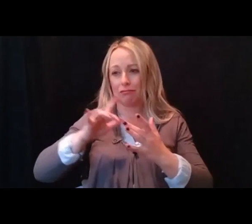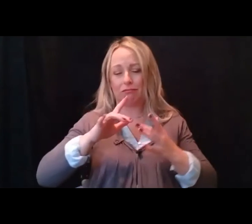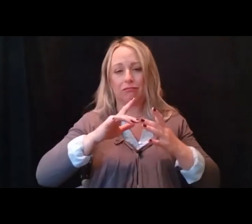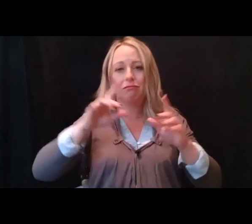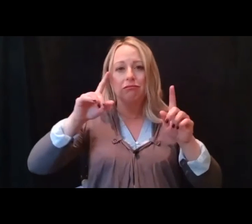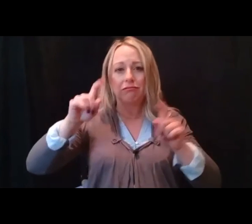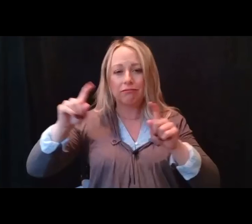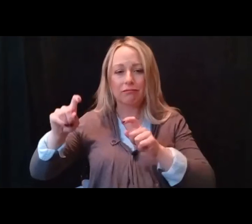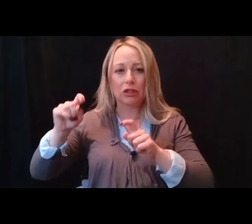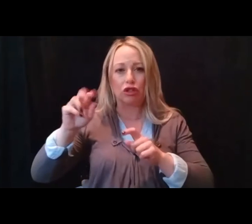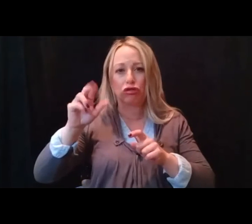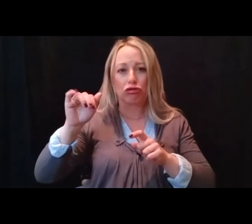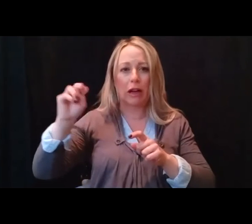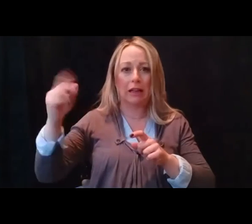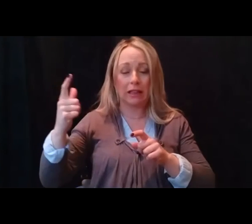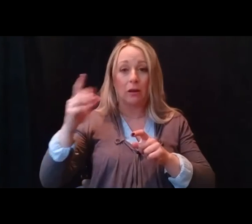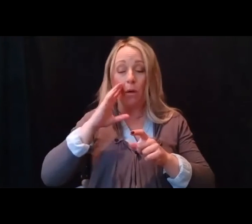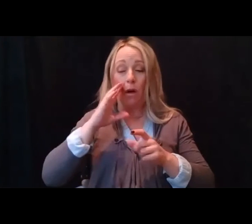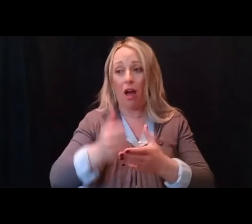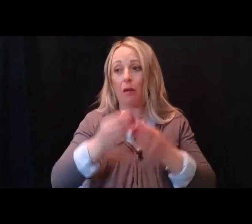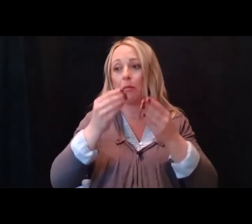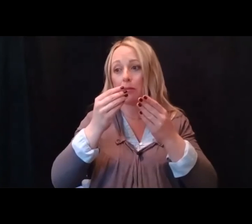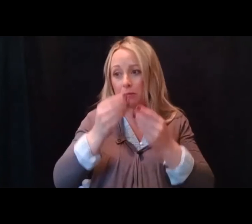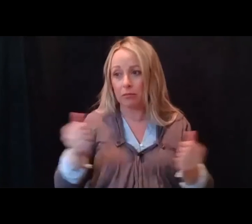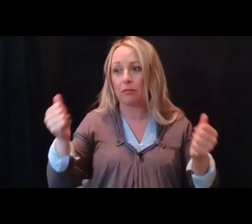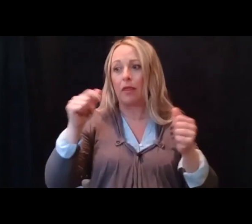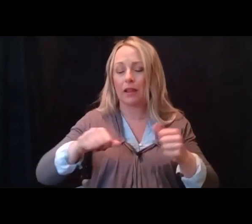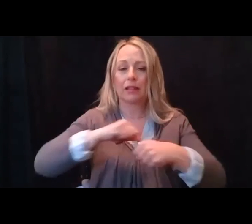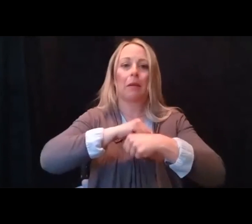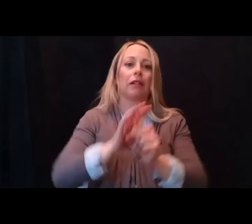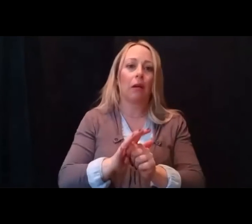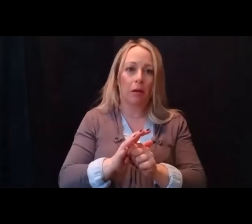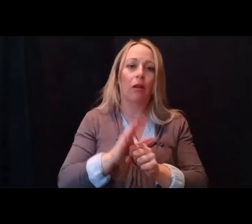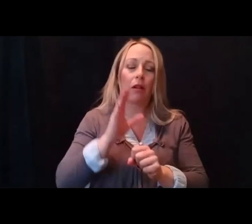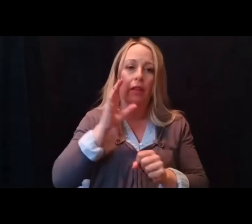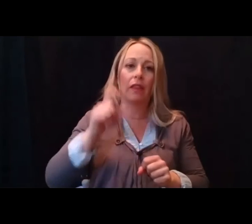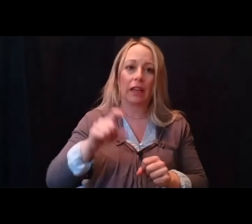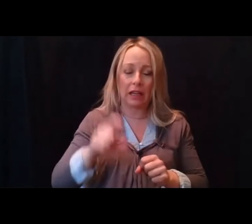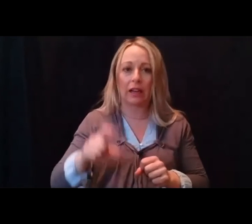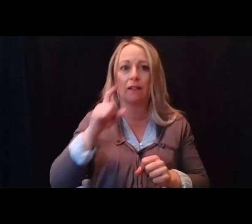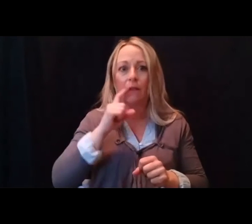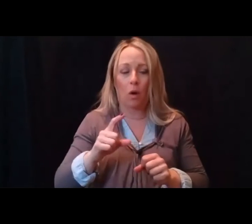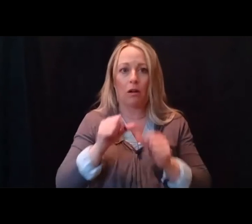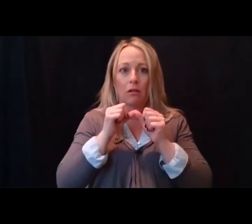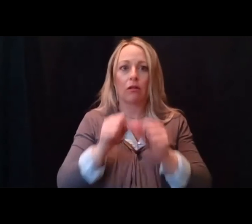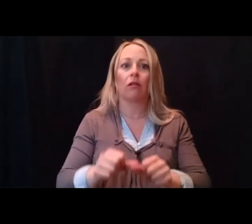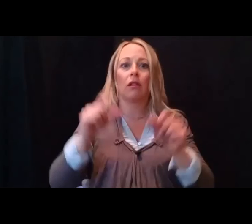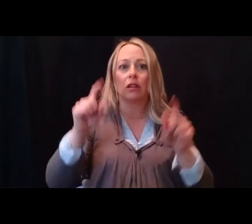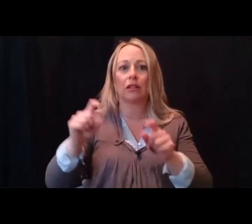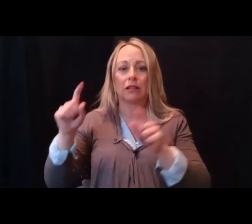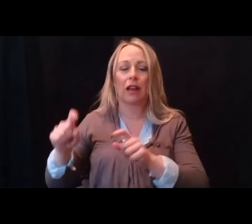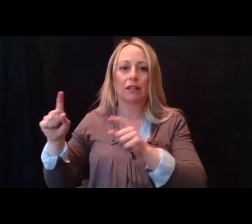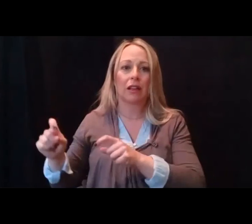pandemic. However, even after widespread vaccination, we will have a need for testing and contact tracing because none of those vaccines